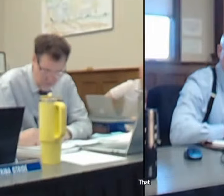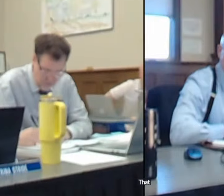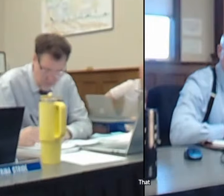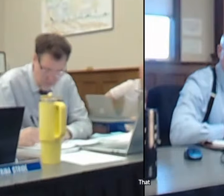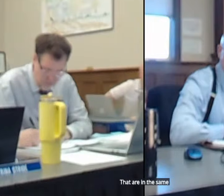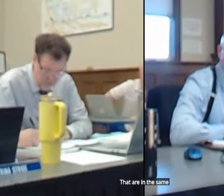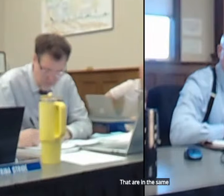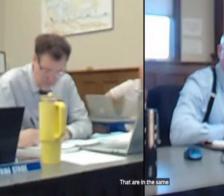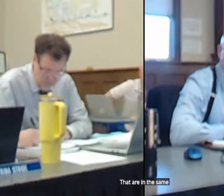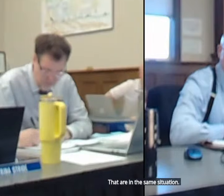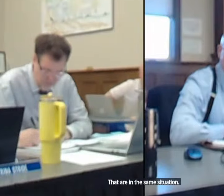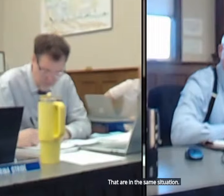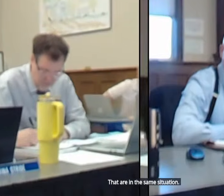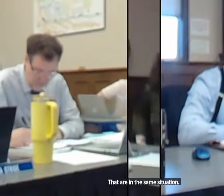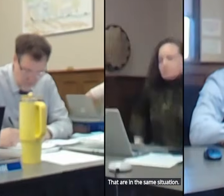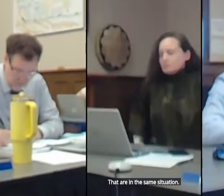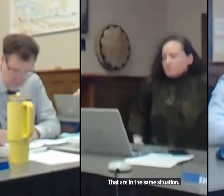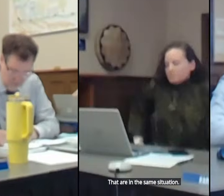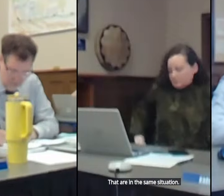situation.